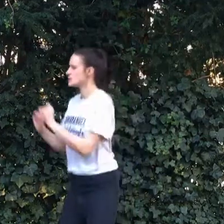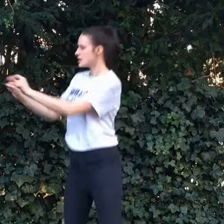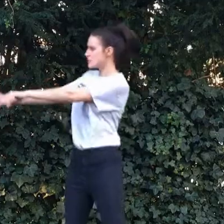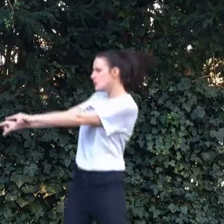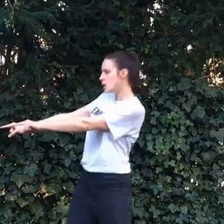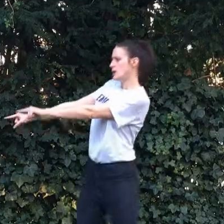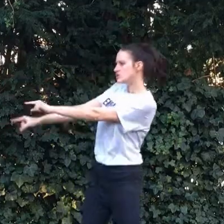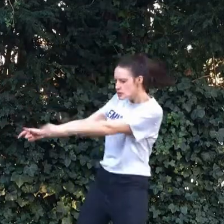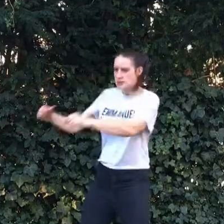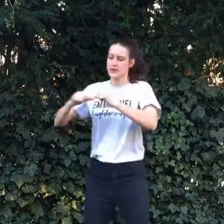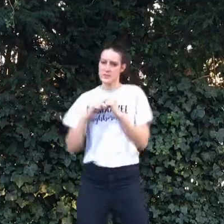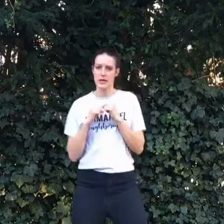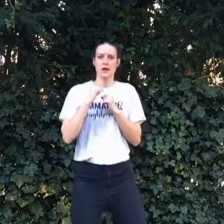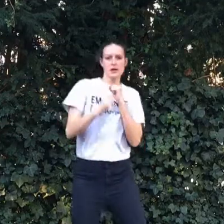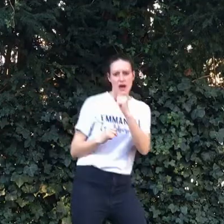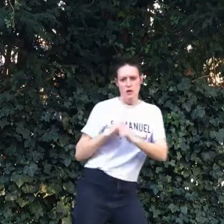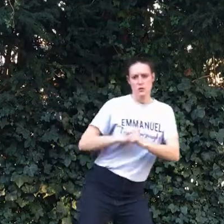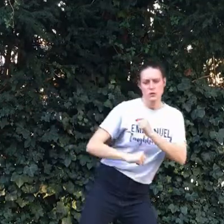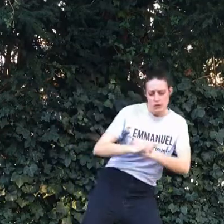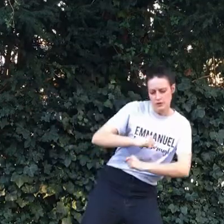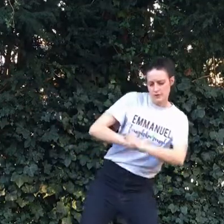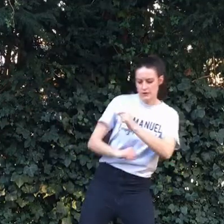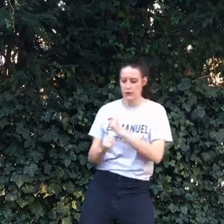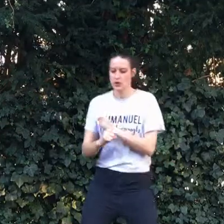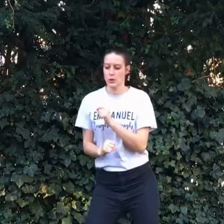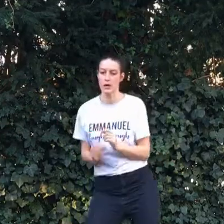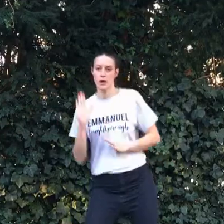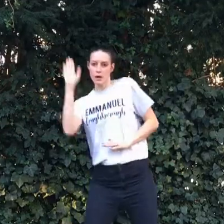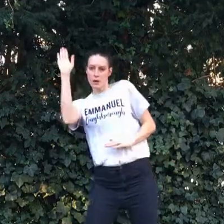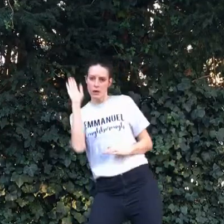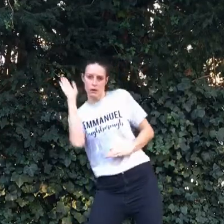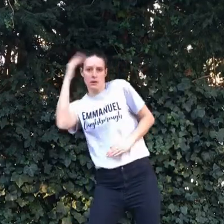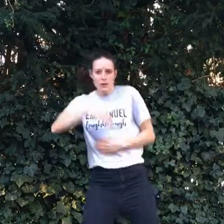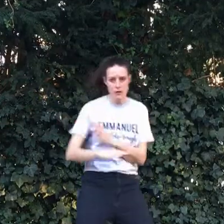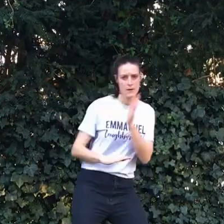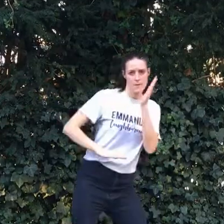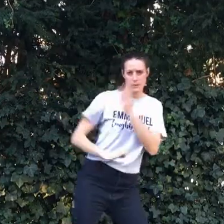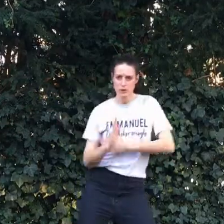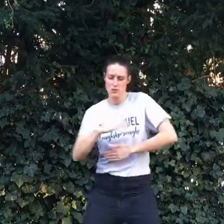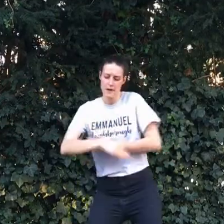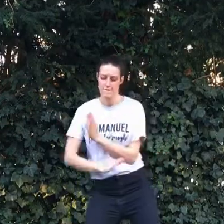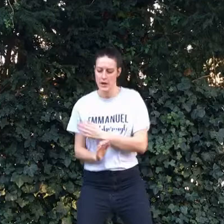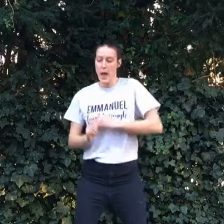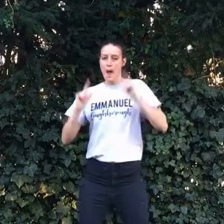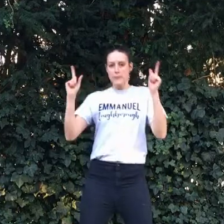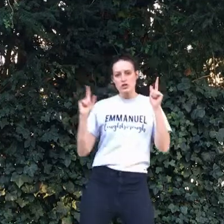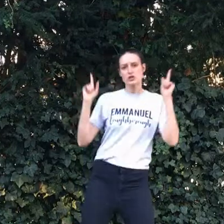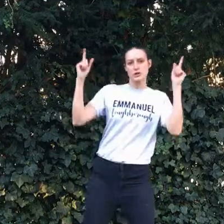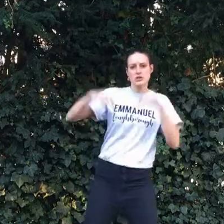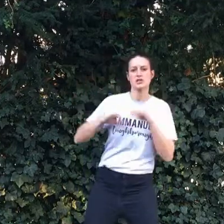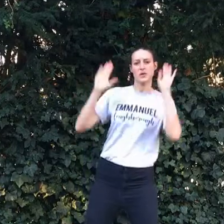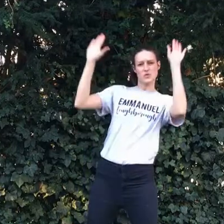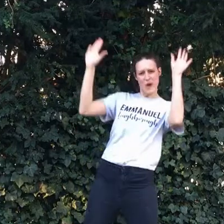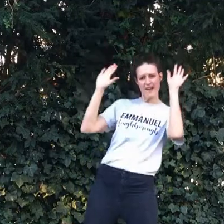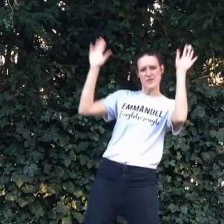Jesus loves you, Jesus loves me. He died and rose again to give us victory. I was born to make a difference, born to be free. Born to know this God, his love is wild